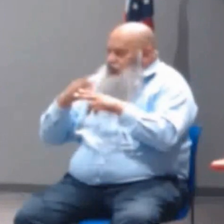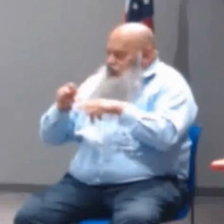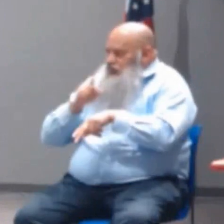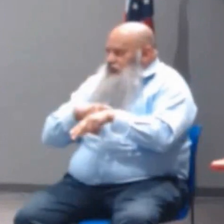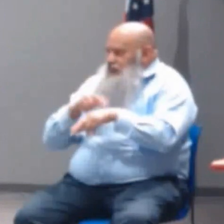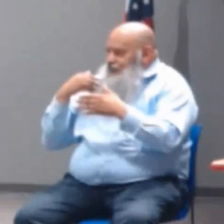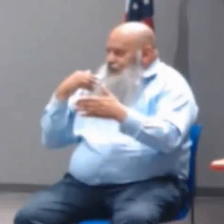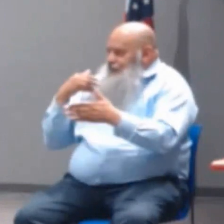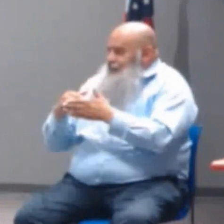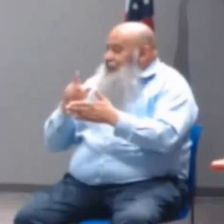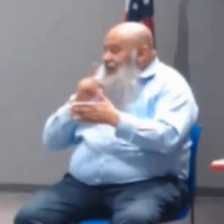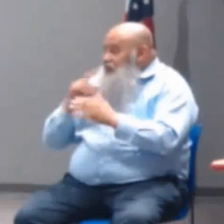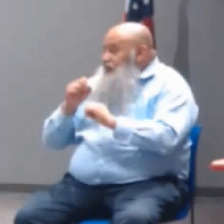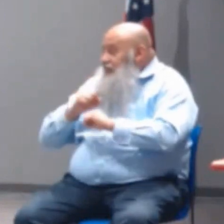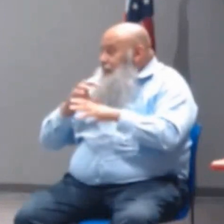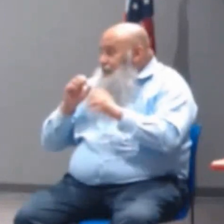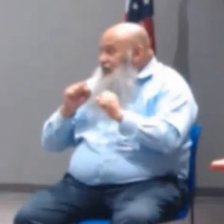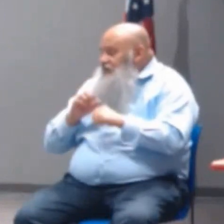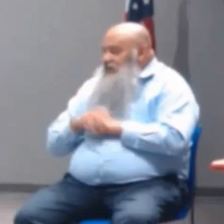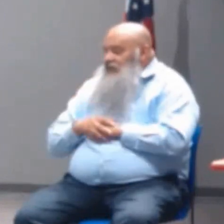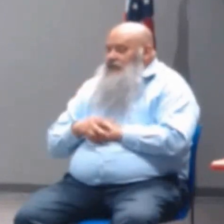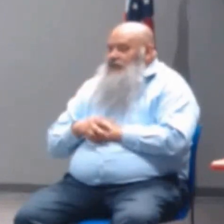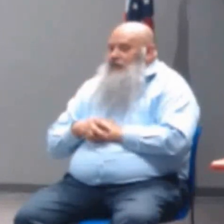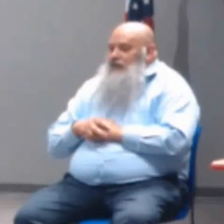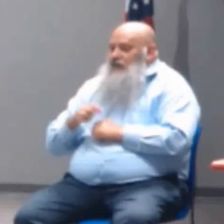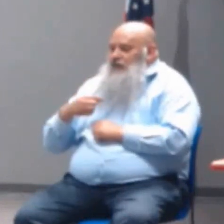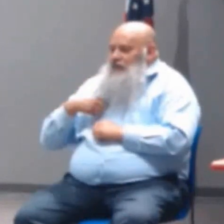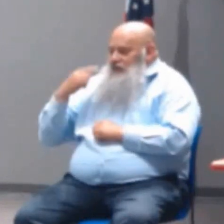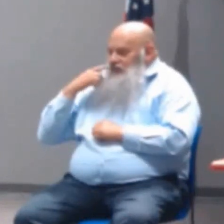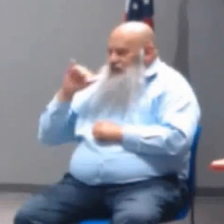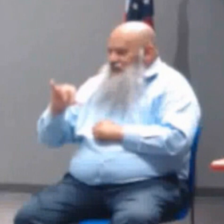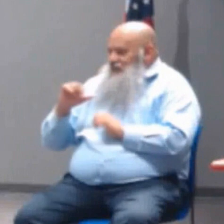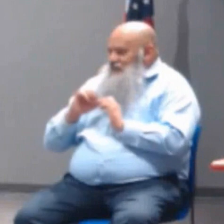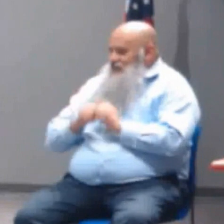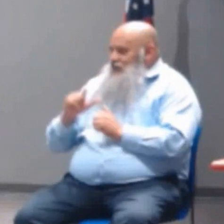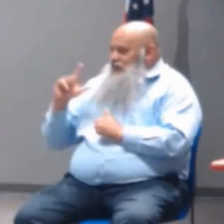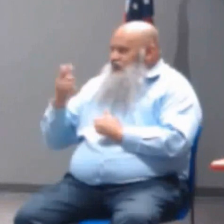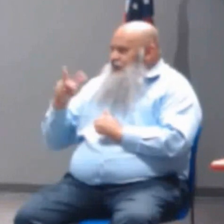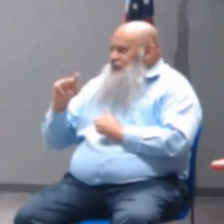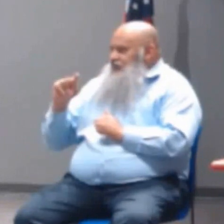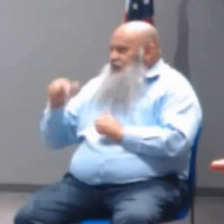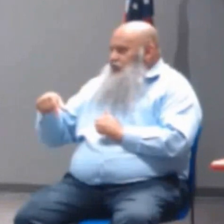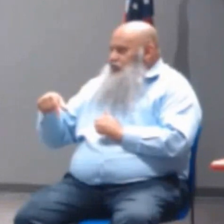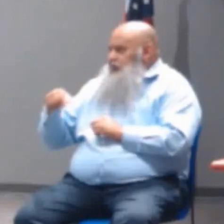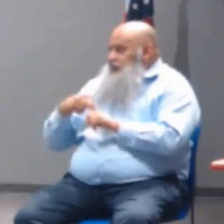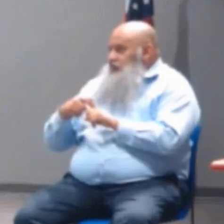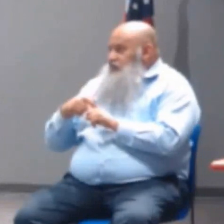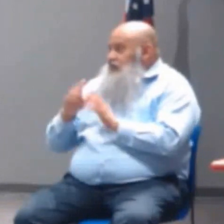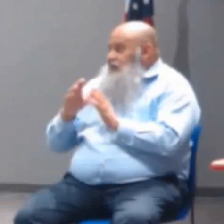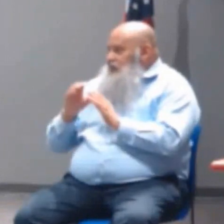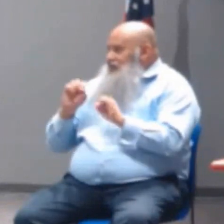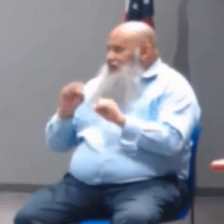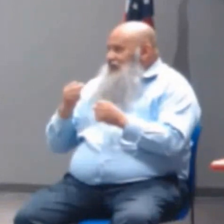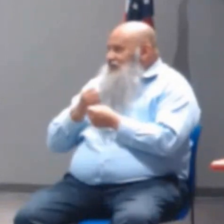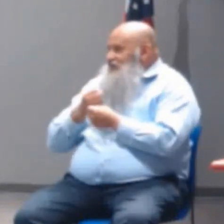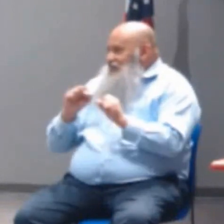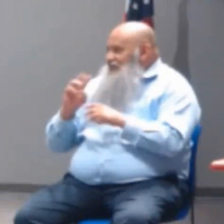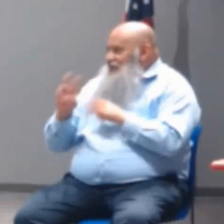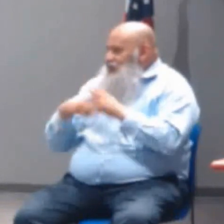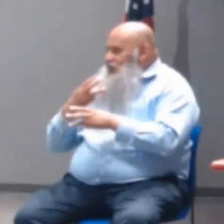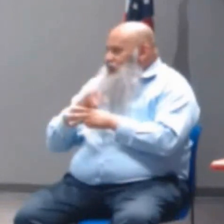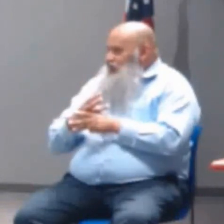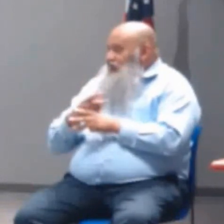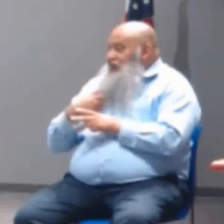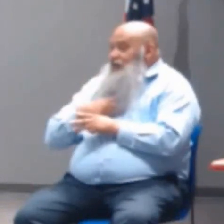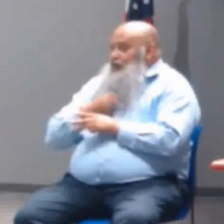of time. It's really pretty amazing. And I think that's how the LGBTQ plus community is going to save the world. If we can share that